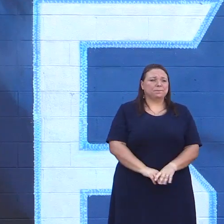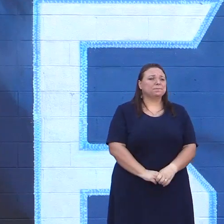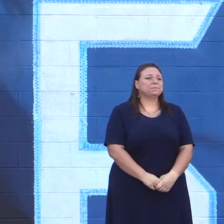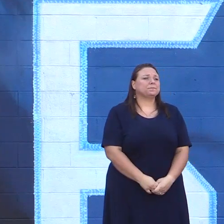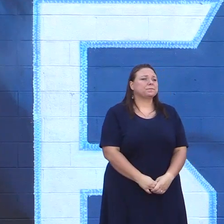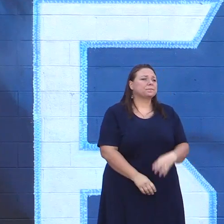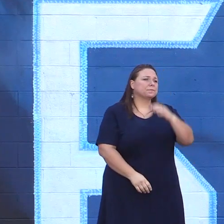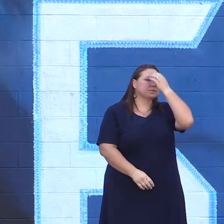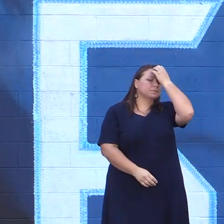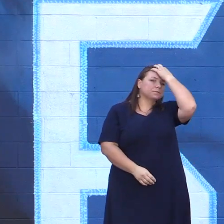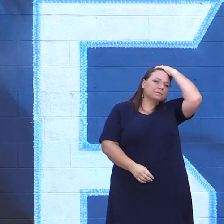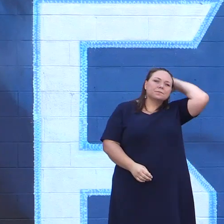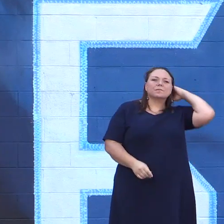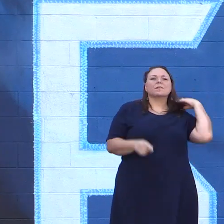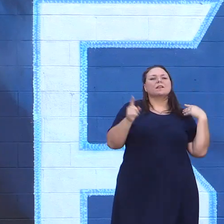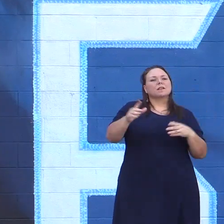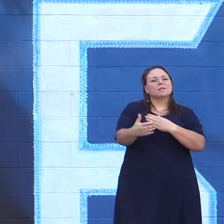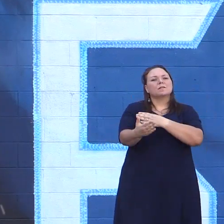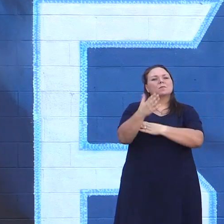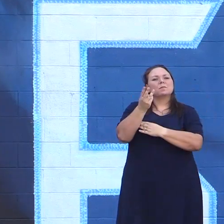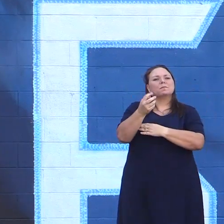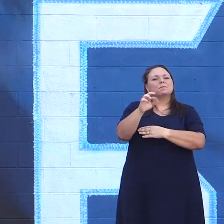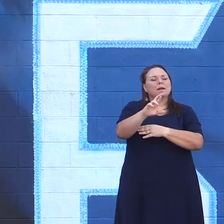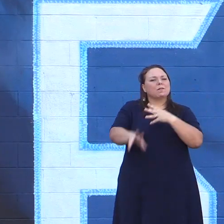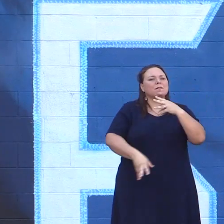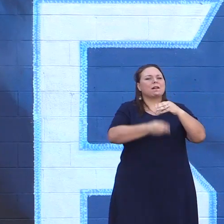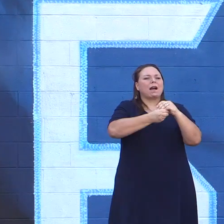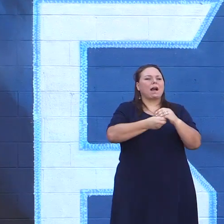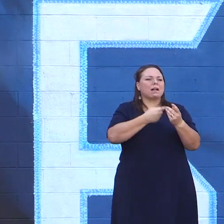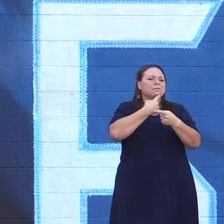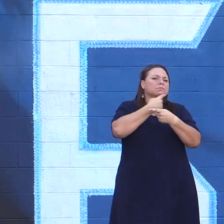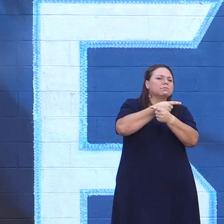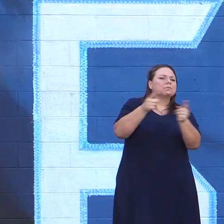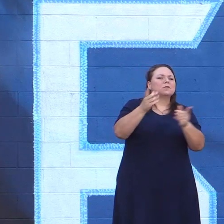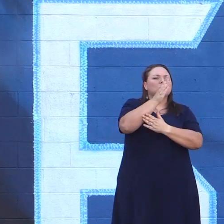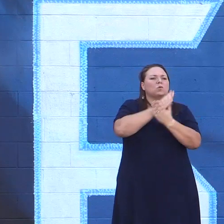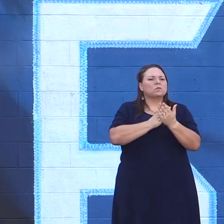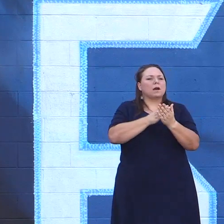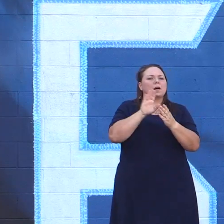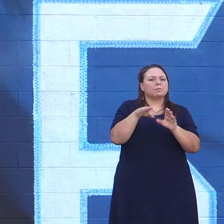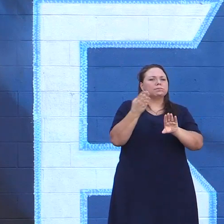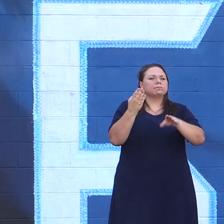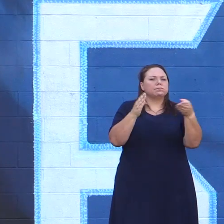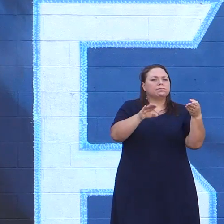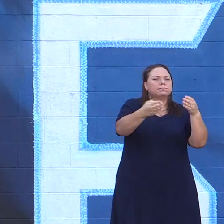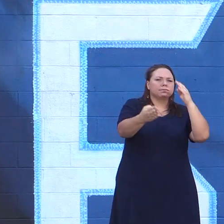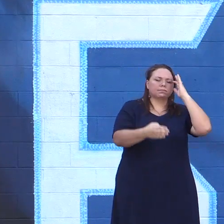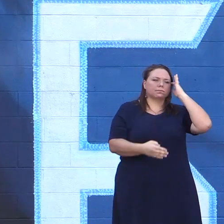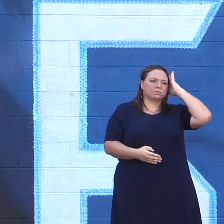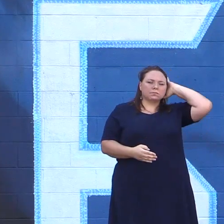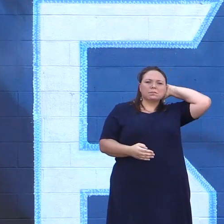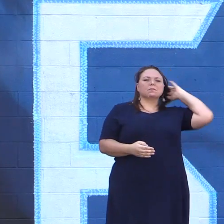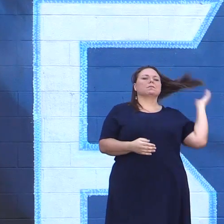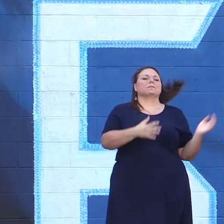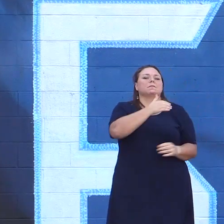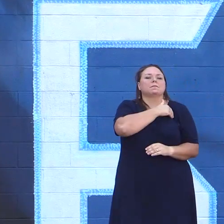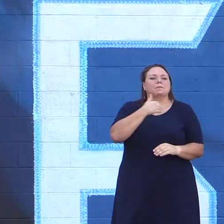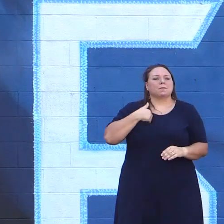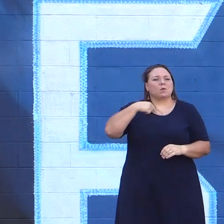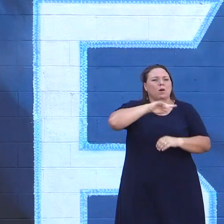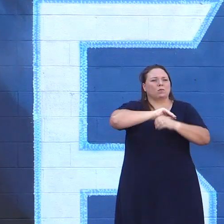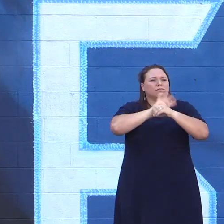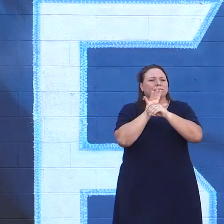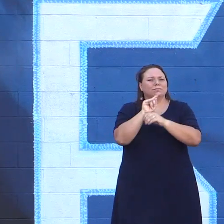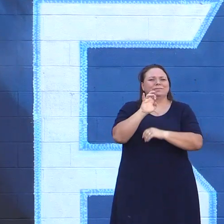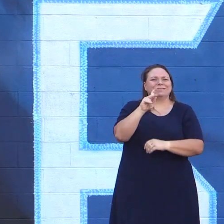Now, this morning, the mayor announced some additional steps we are taking as a city on our roadmap to reopening. Members of the coronavirus task